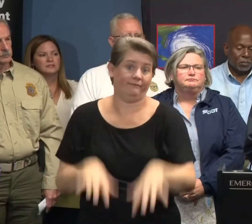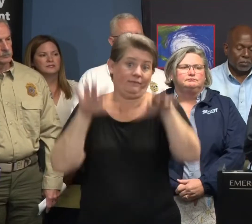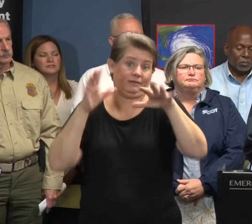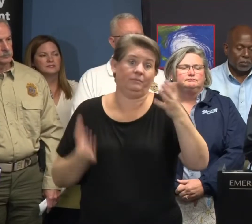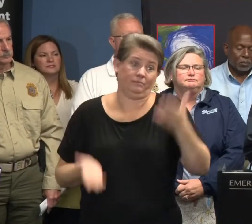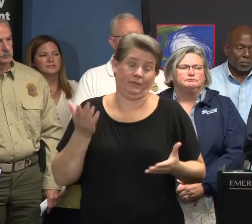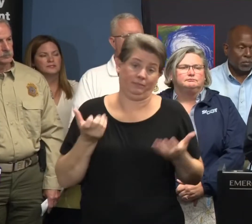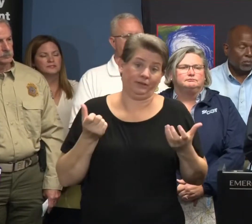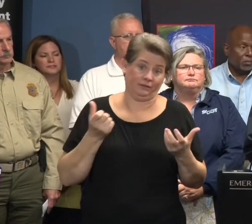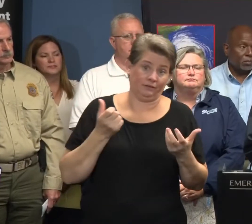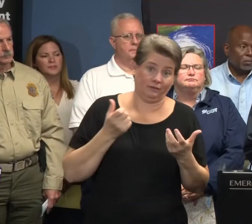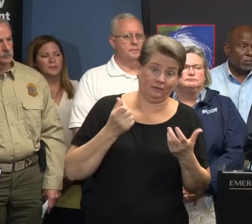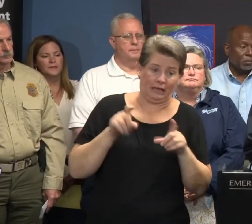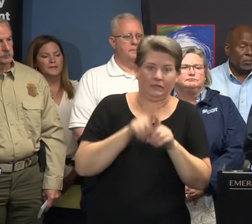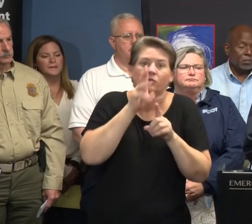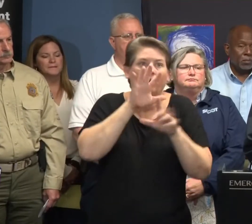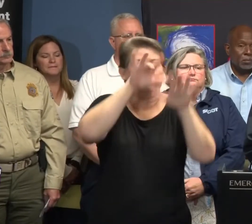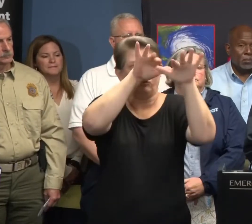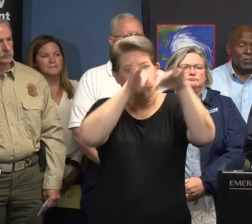to towards the coast.